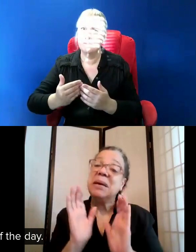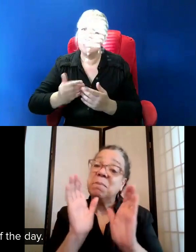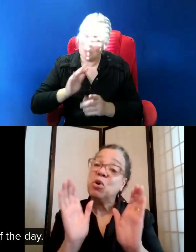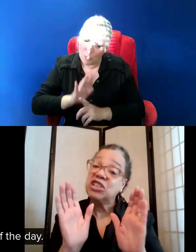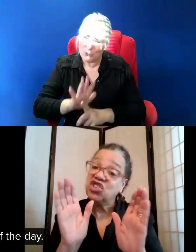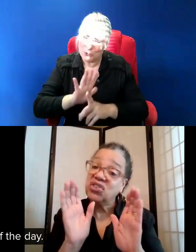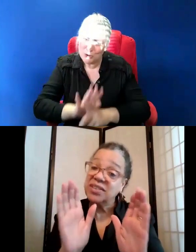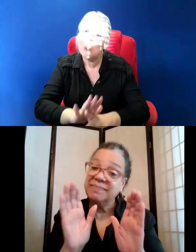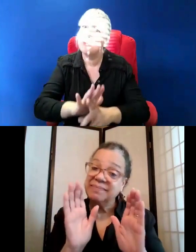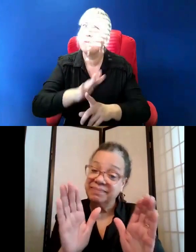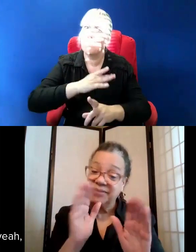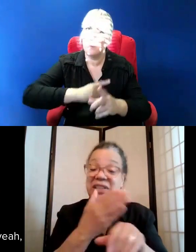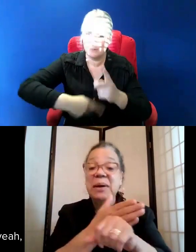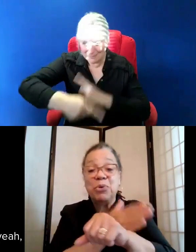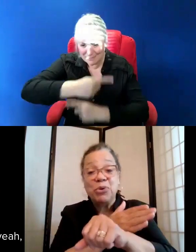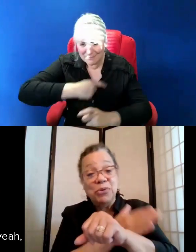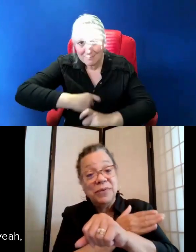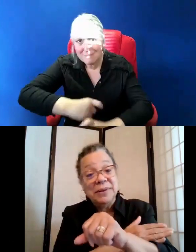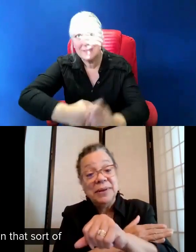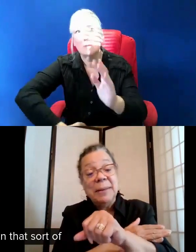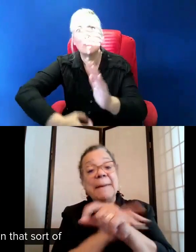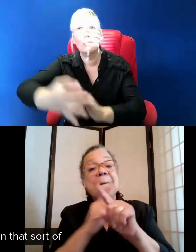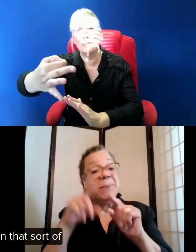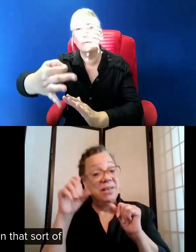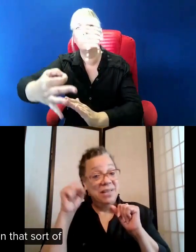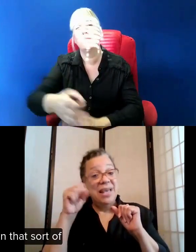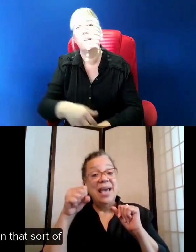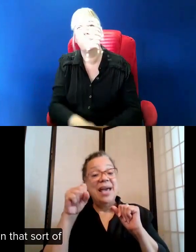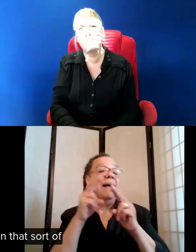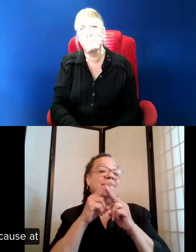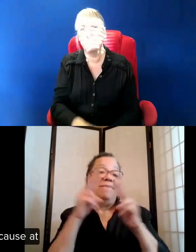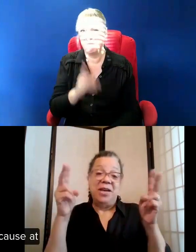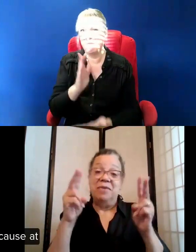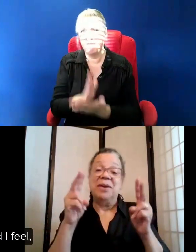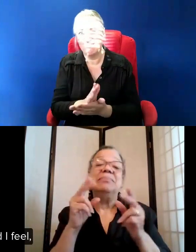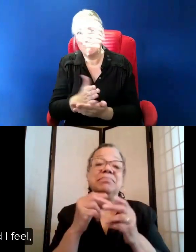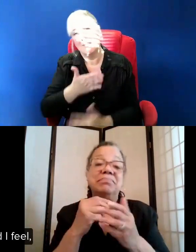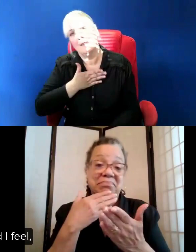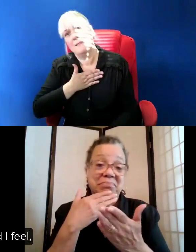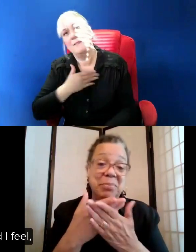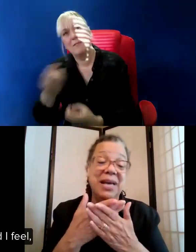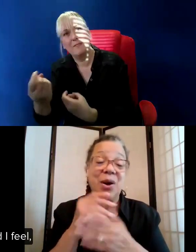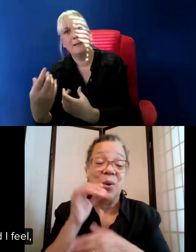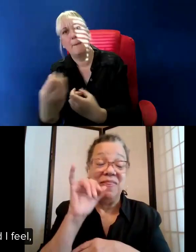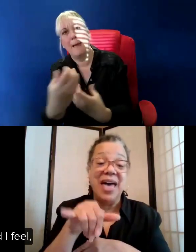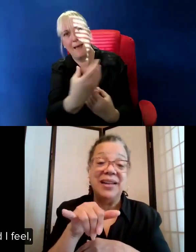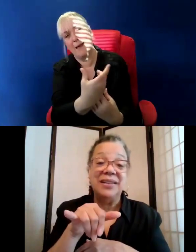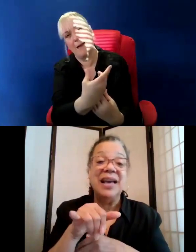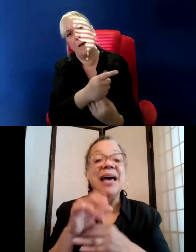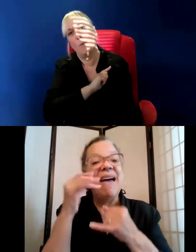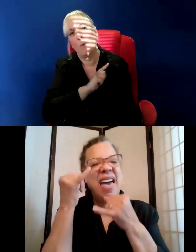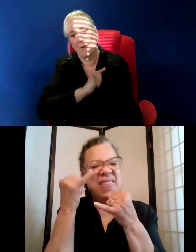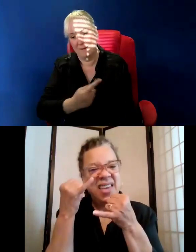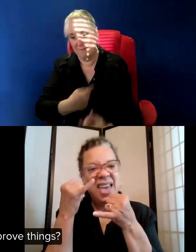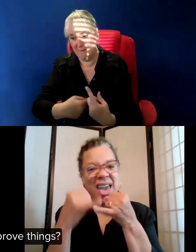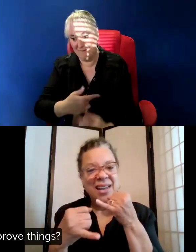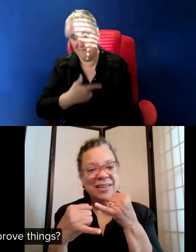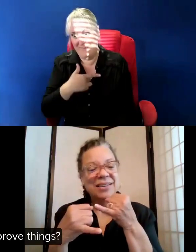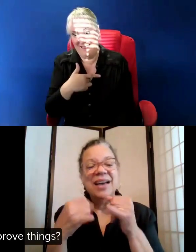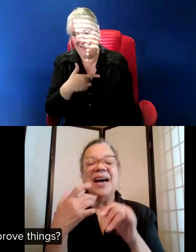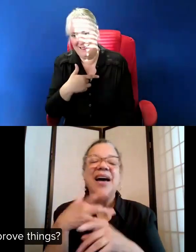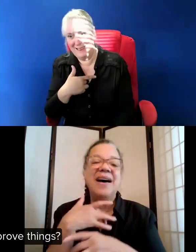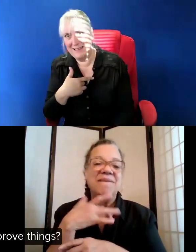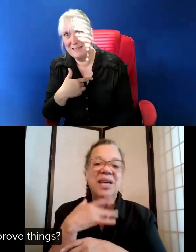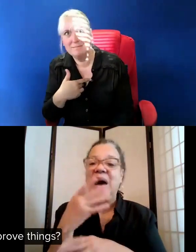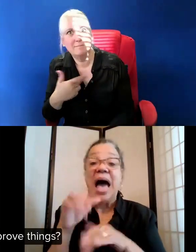the end of the day. But yeah, I'm very big on that sort of thing, because at the end, I feel I would never, how can